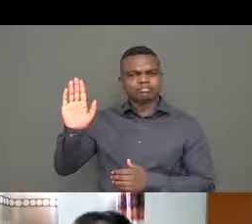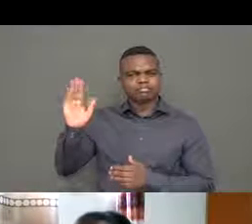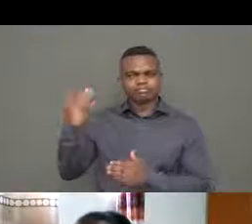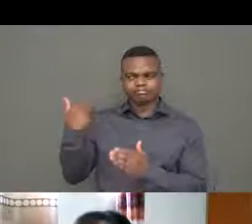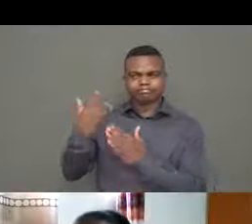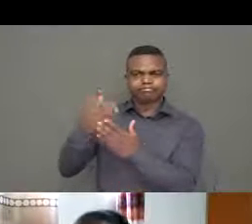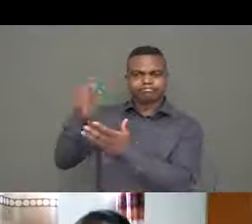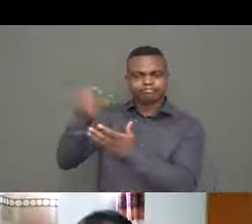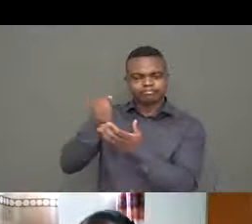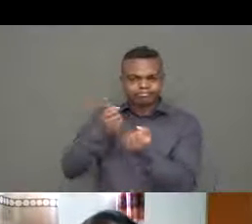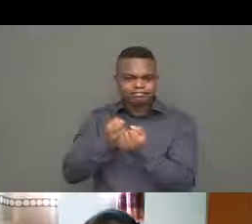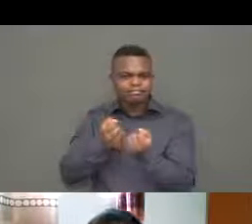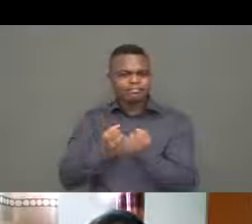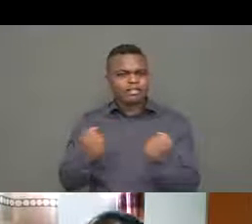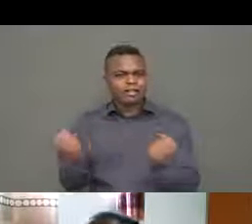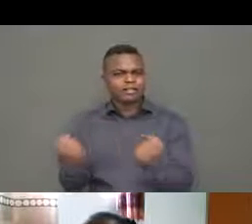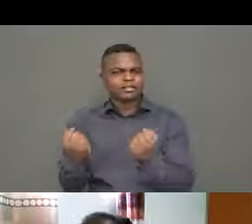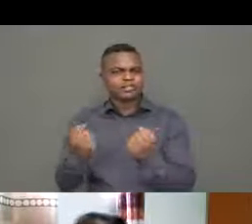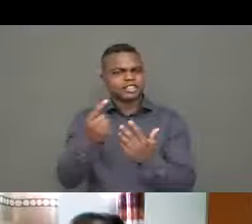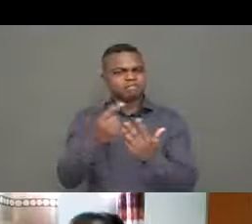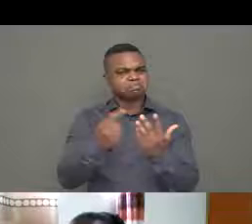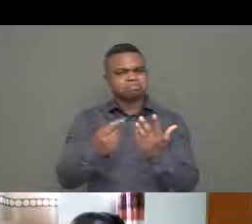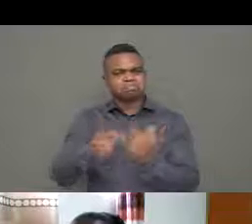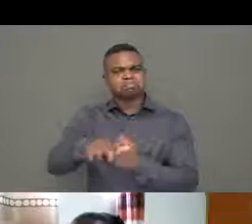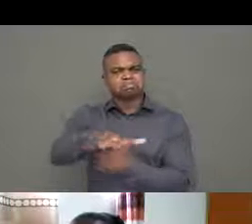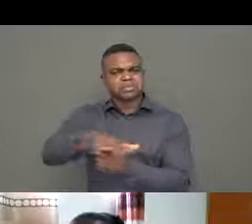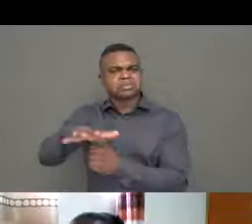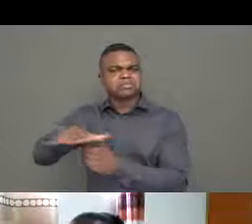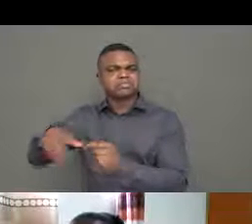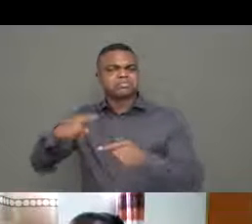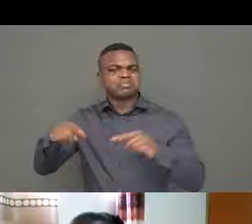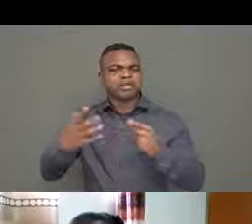staff counterparts to build their local